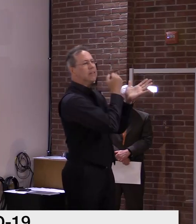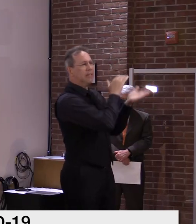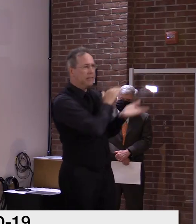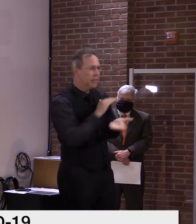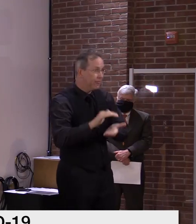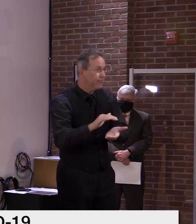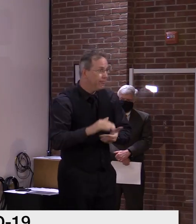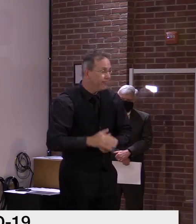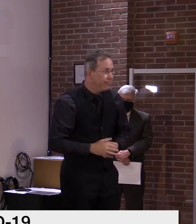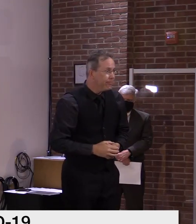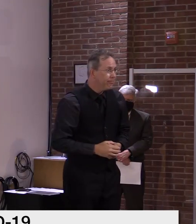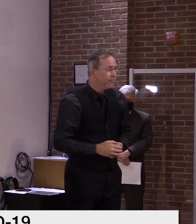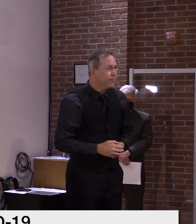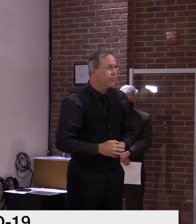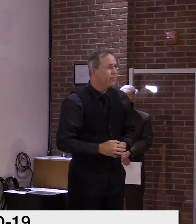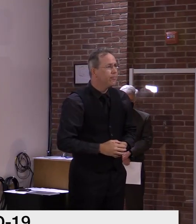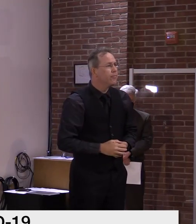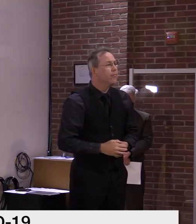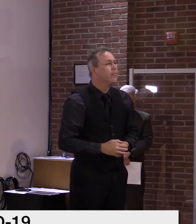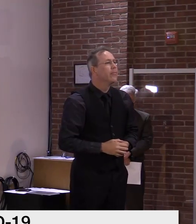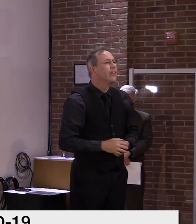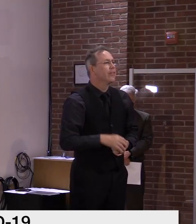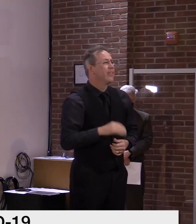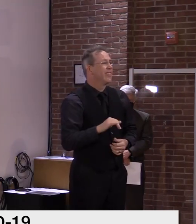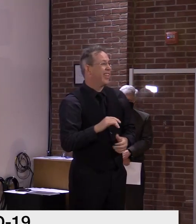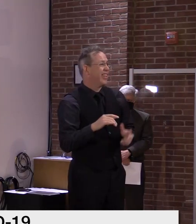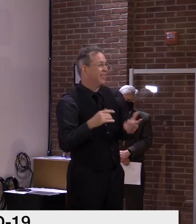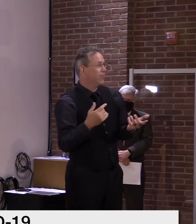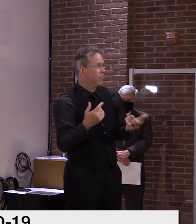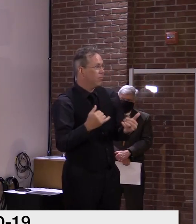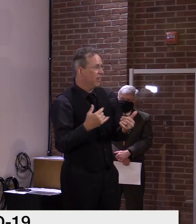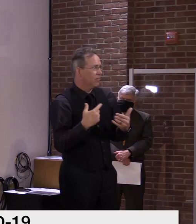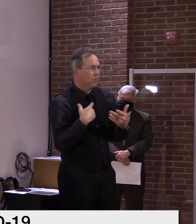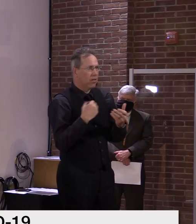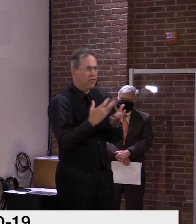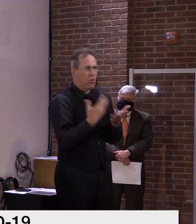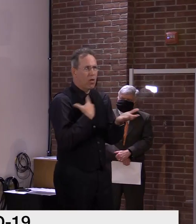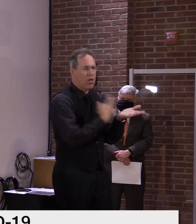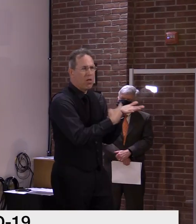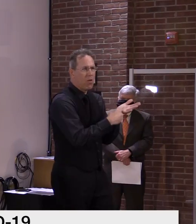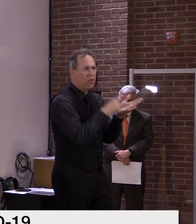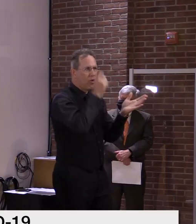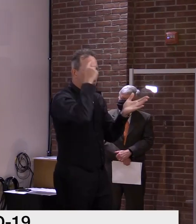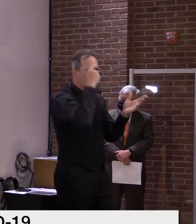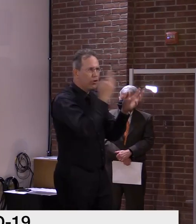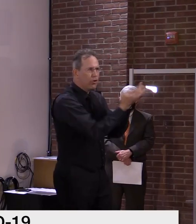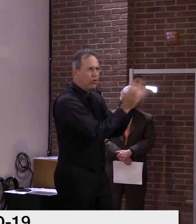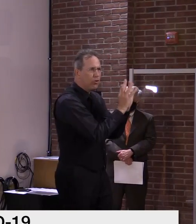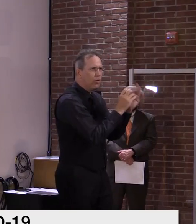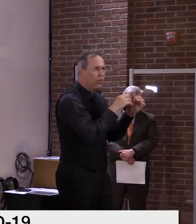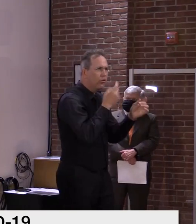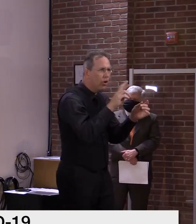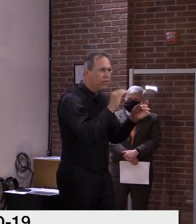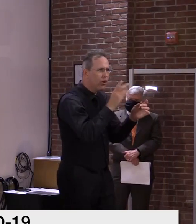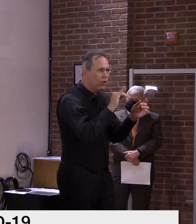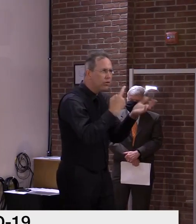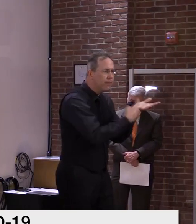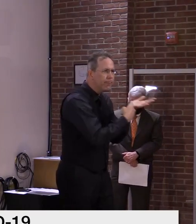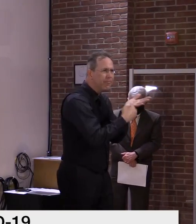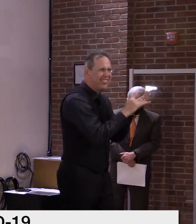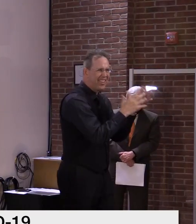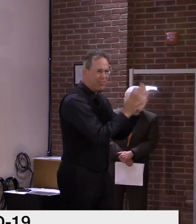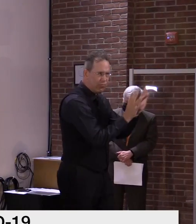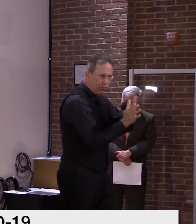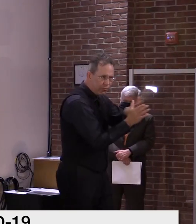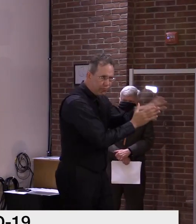And that's about all I heard on the call at this point in time. Next, as you heard,